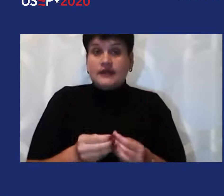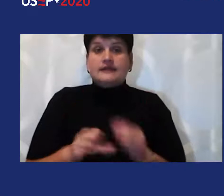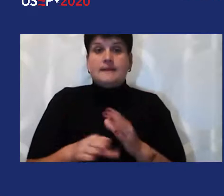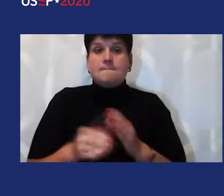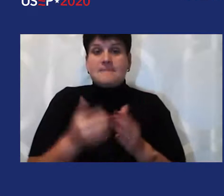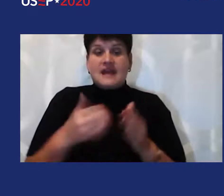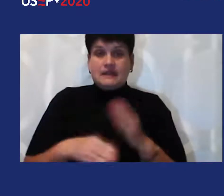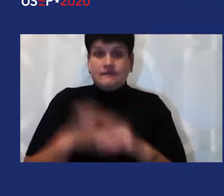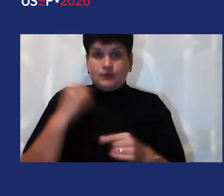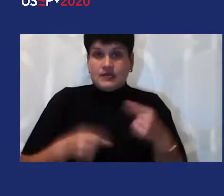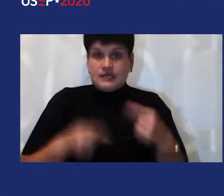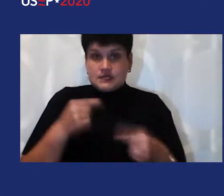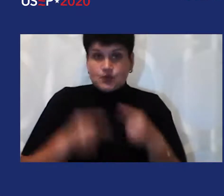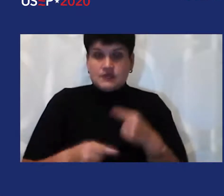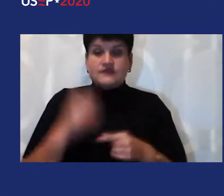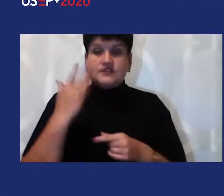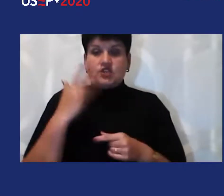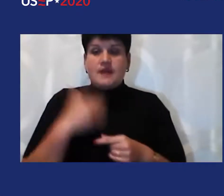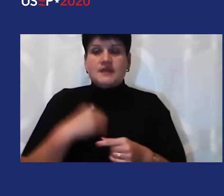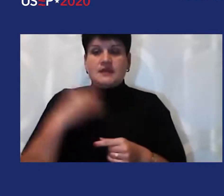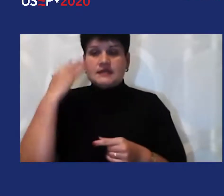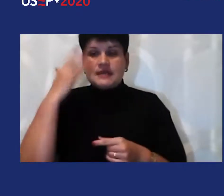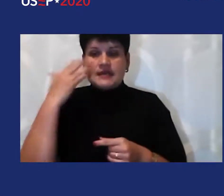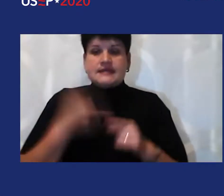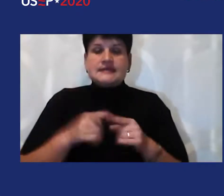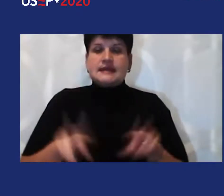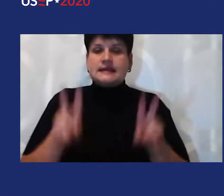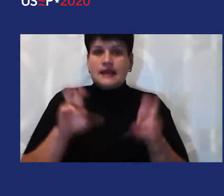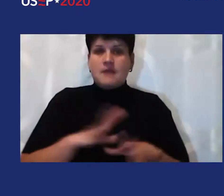pandemic impacted the uh, mm,